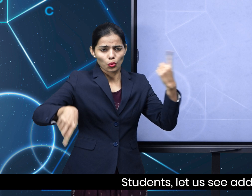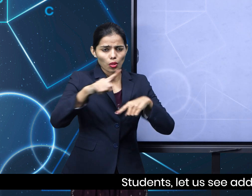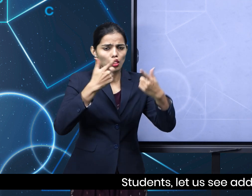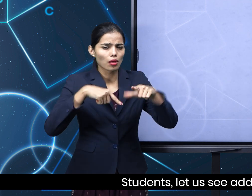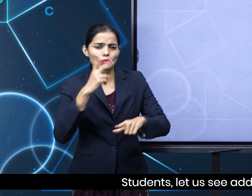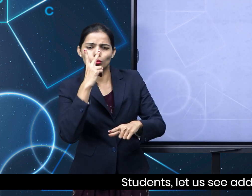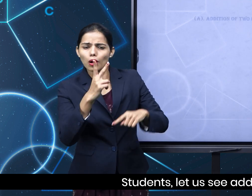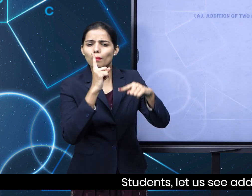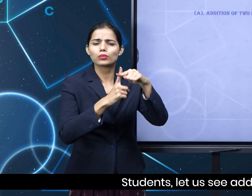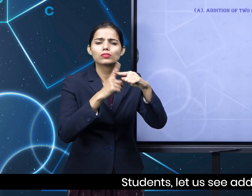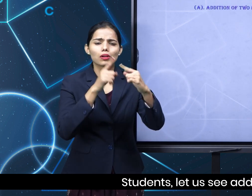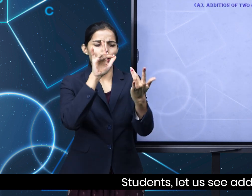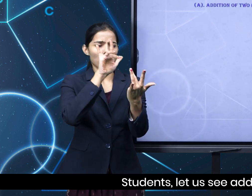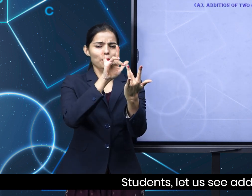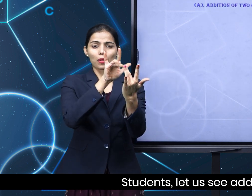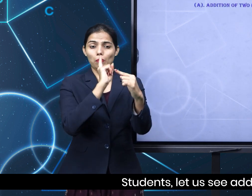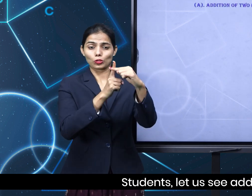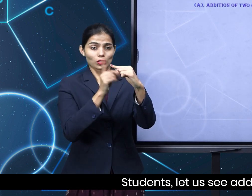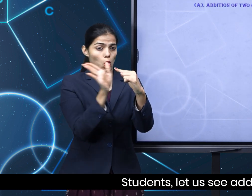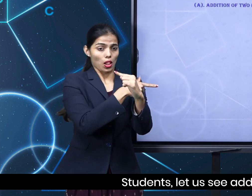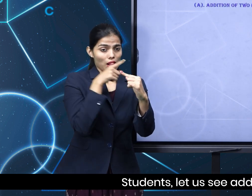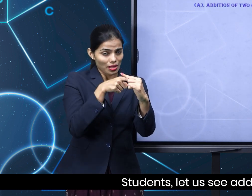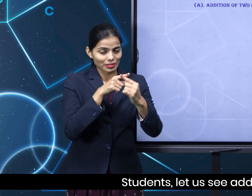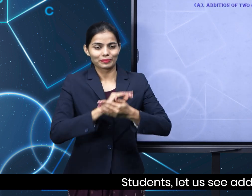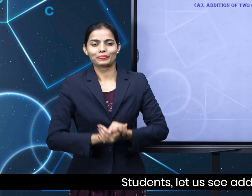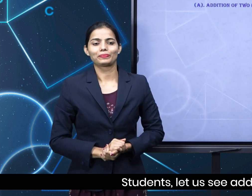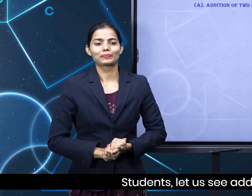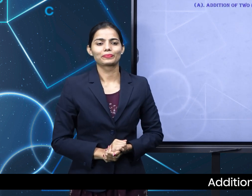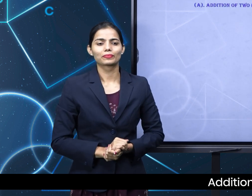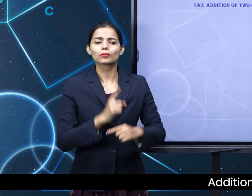Students, let us see addition of integers. Addition.